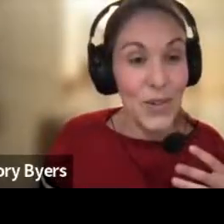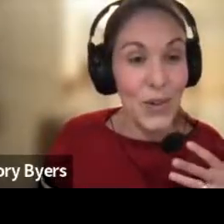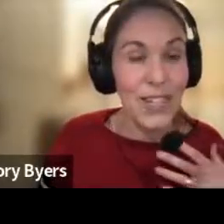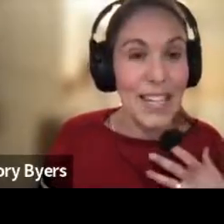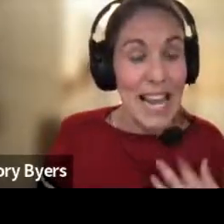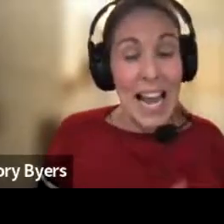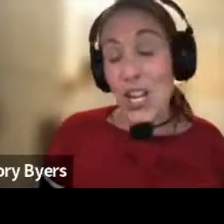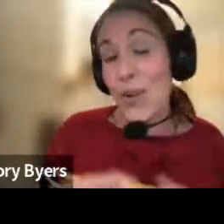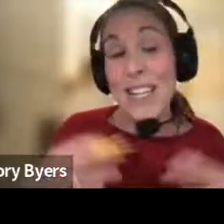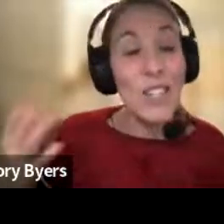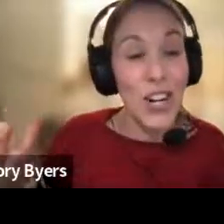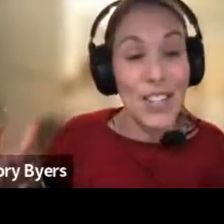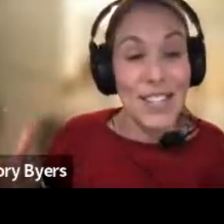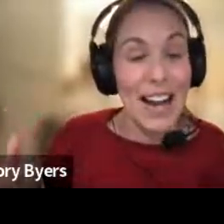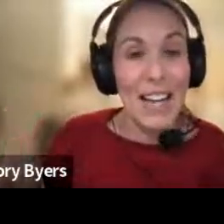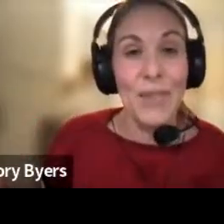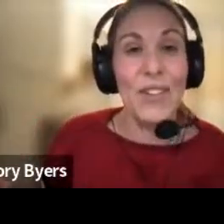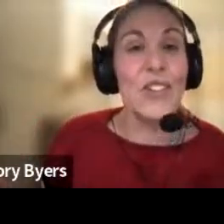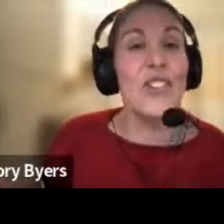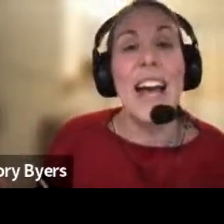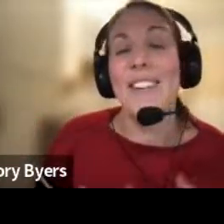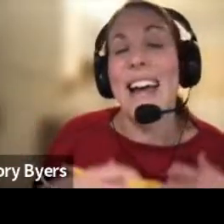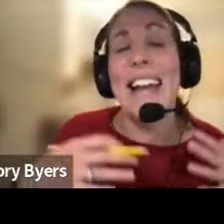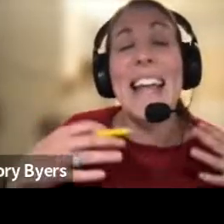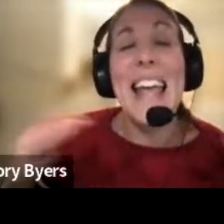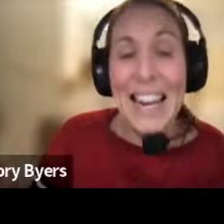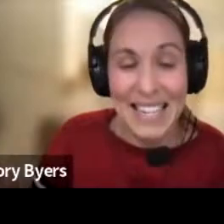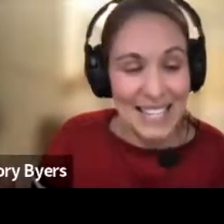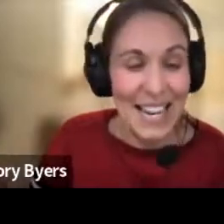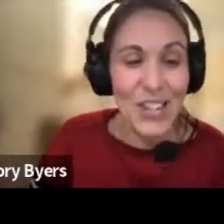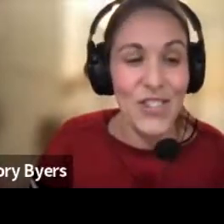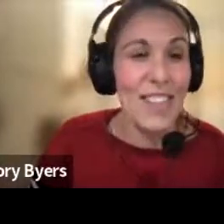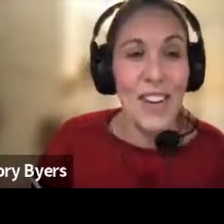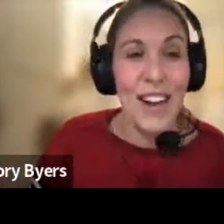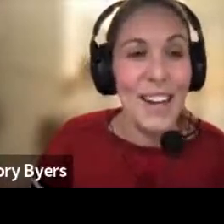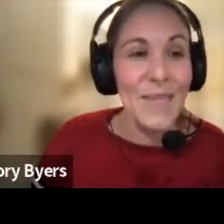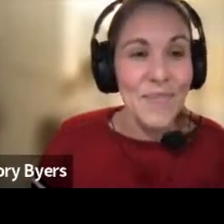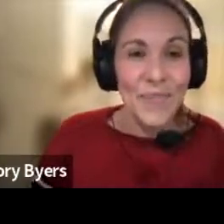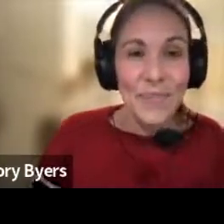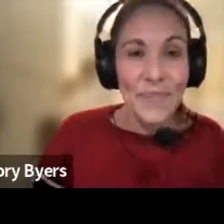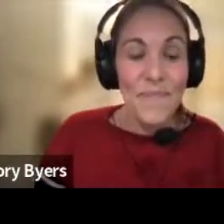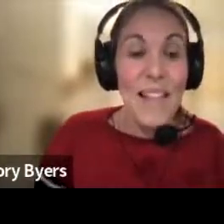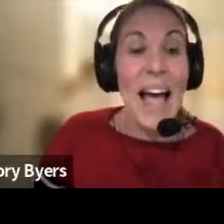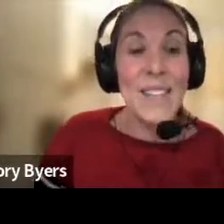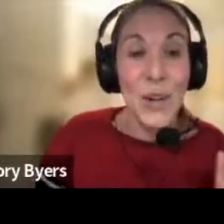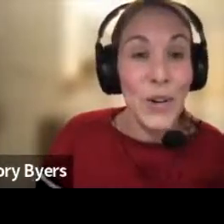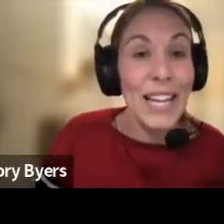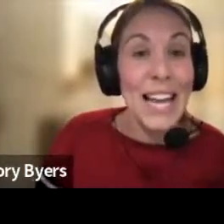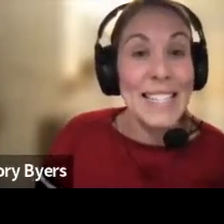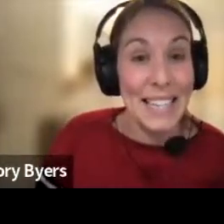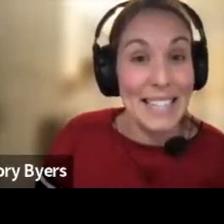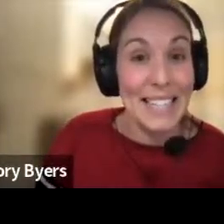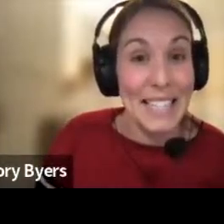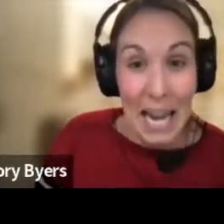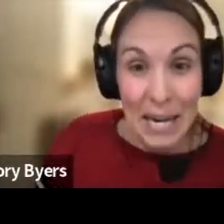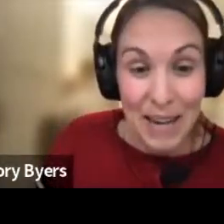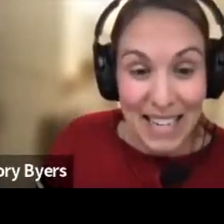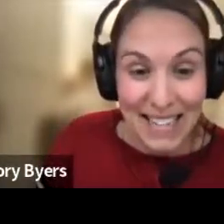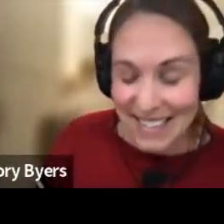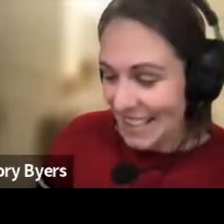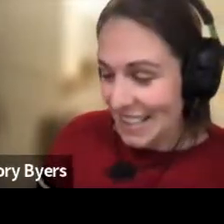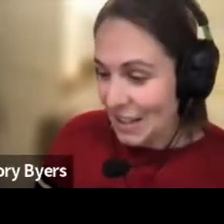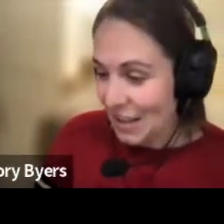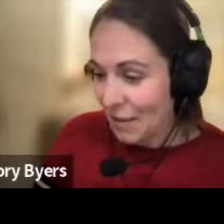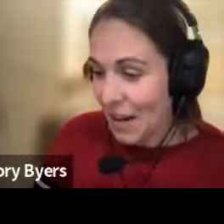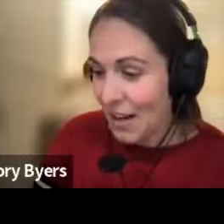3 years old. And you can start signing with your child at any stage that they're in, as early as